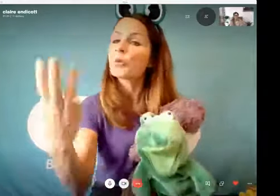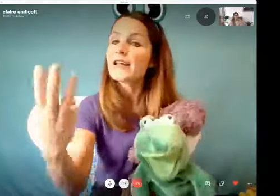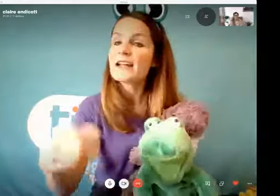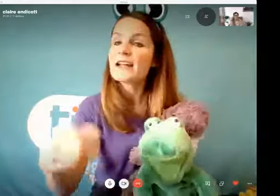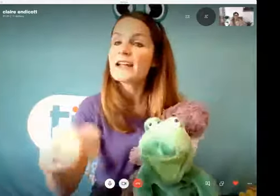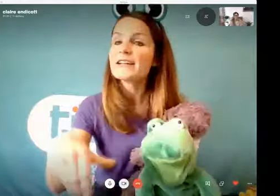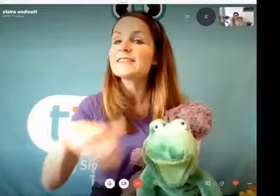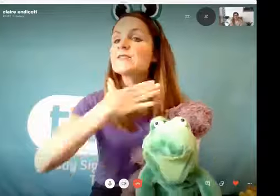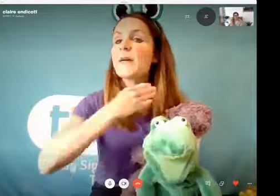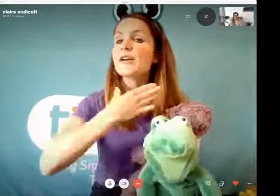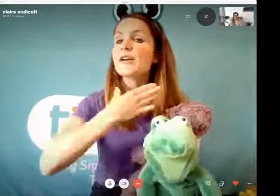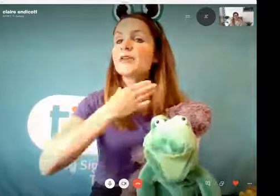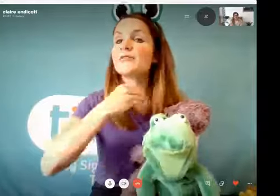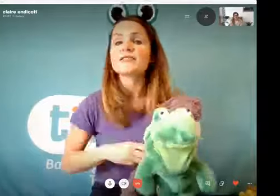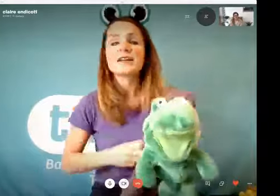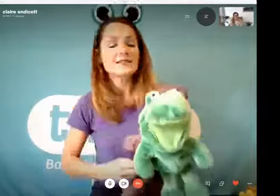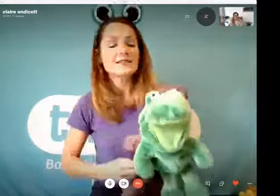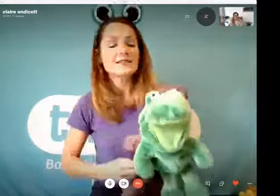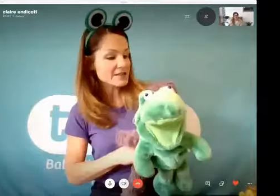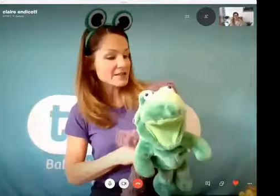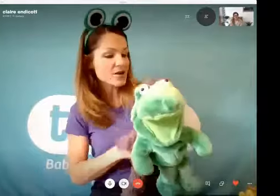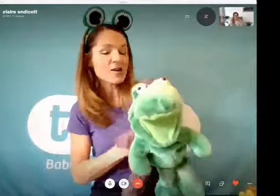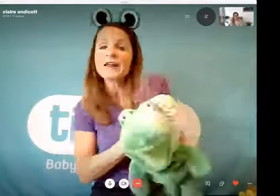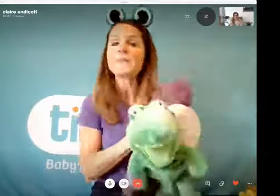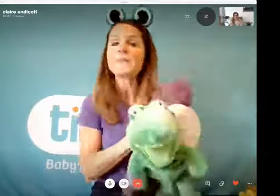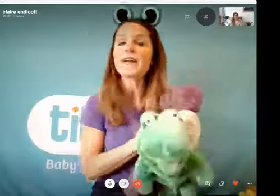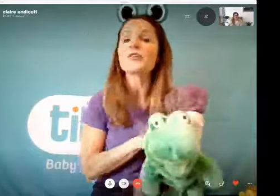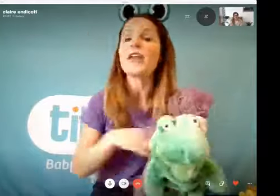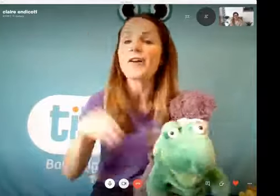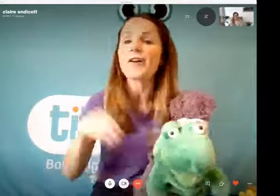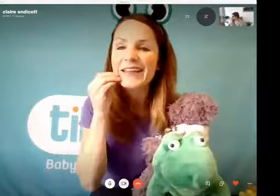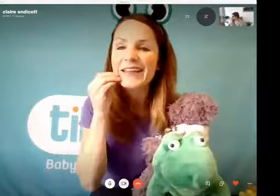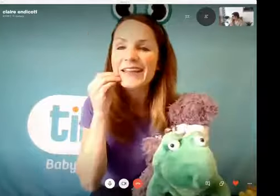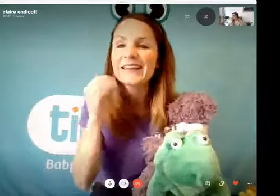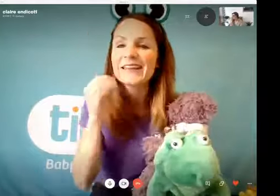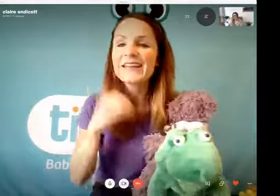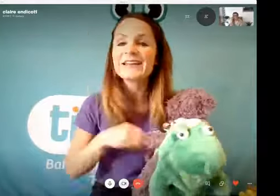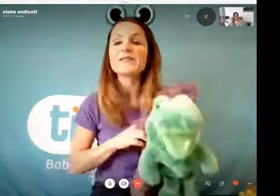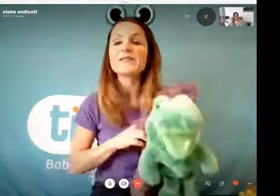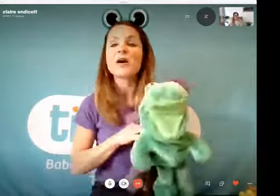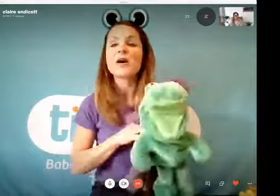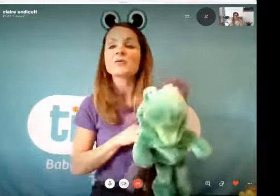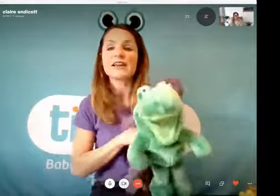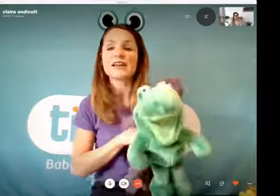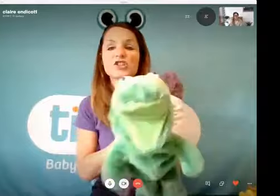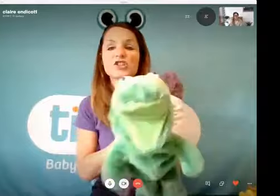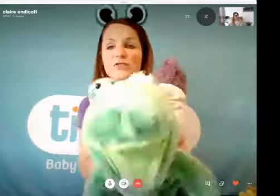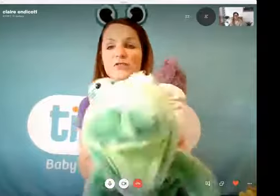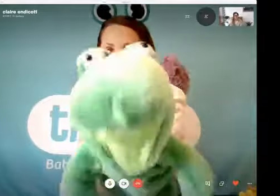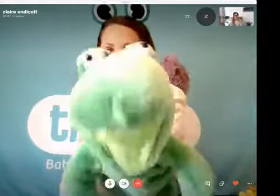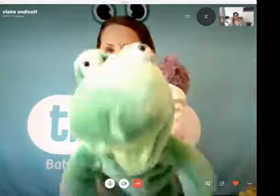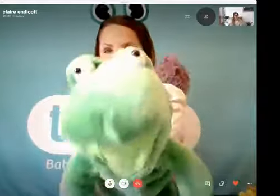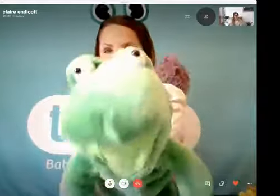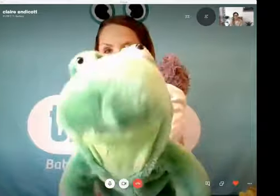little speckled frogs sat on a speckled log, eating some most delicious grubs. Yum,